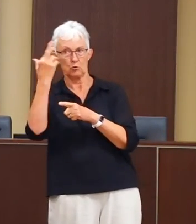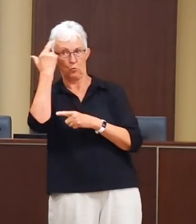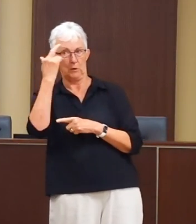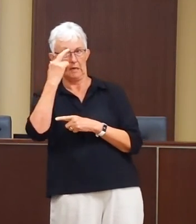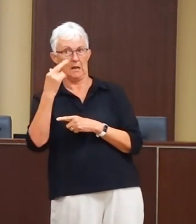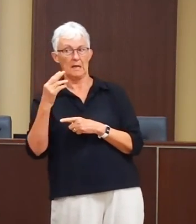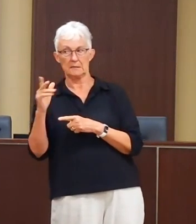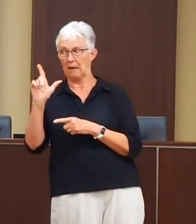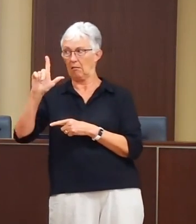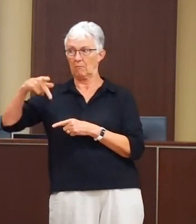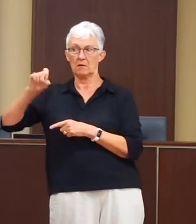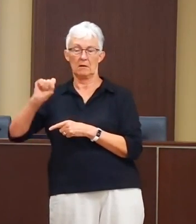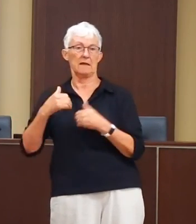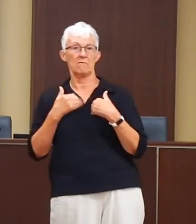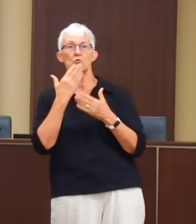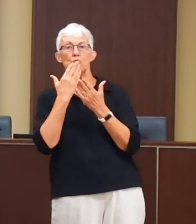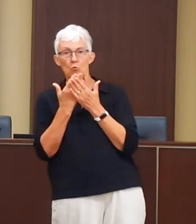children to learn.